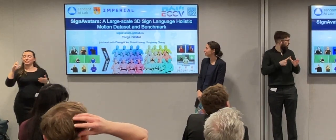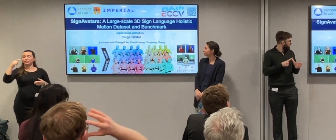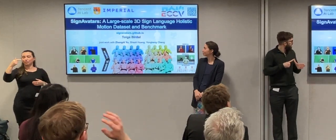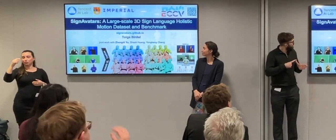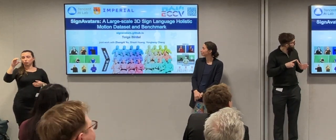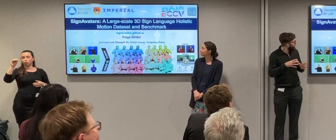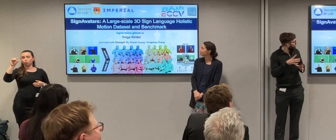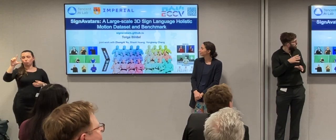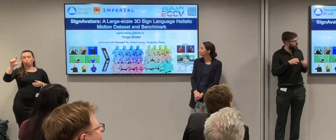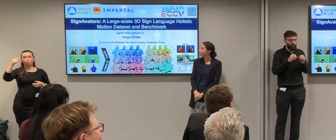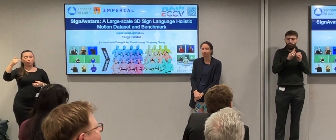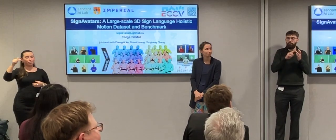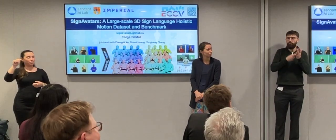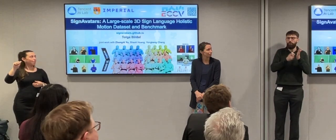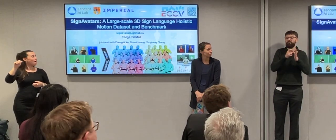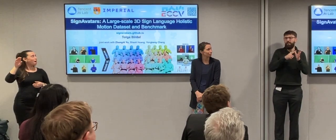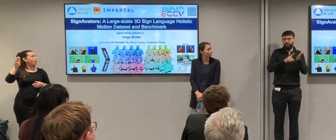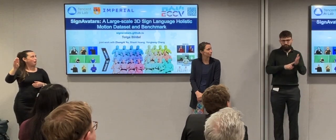from